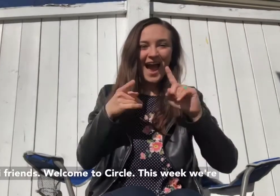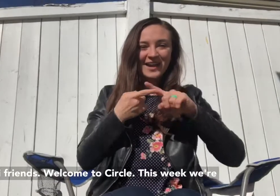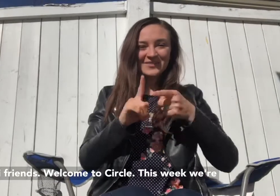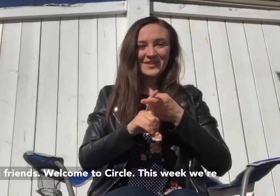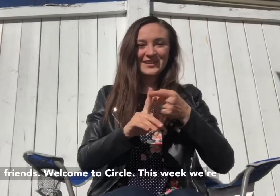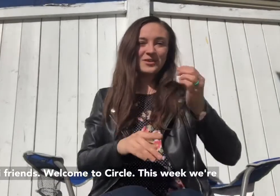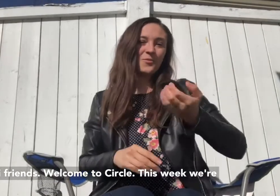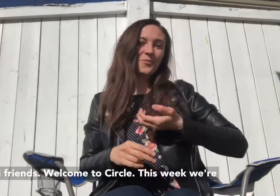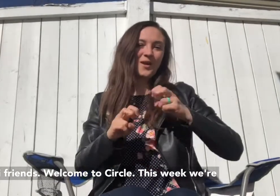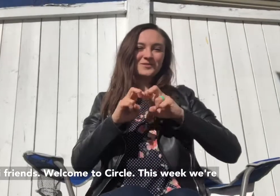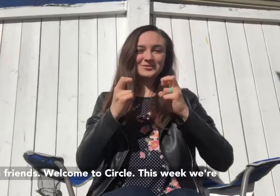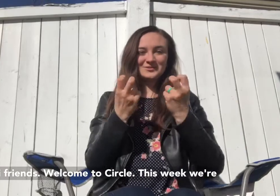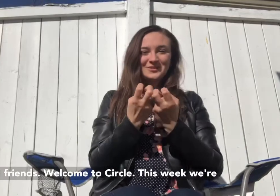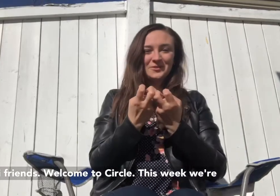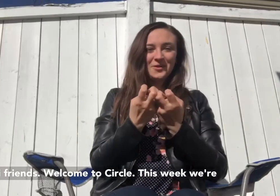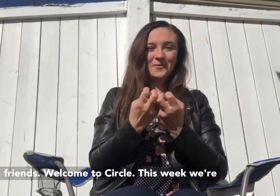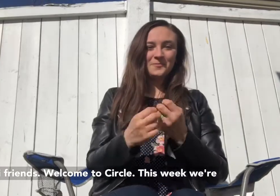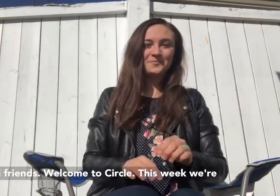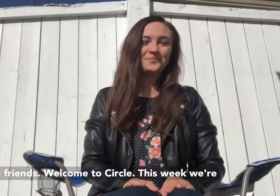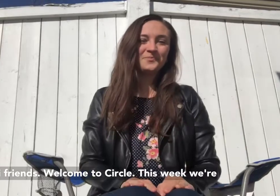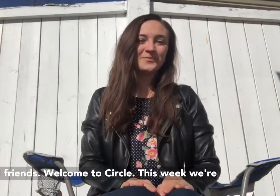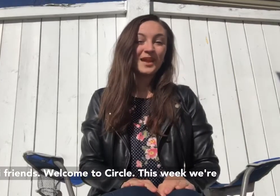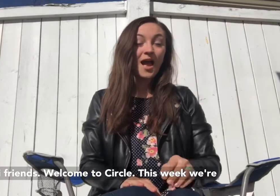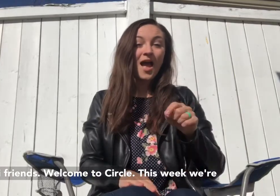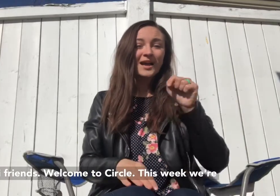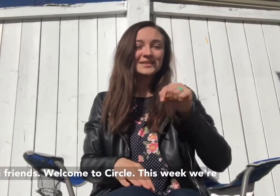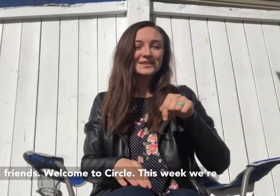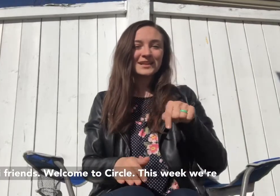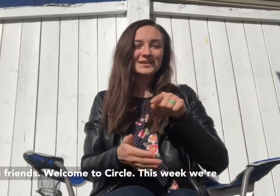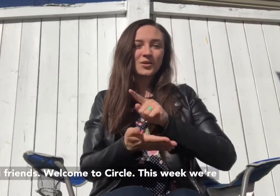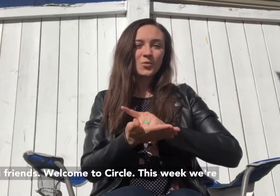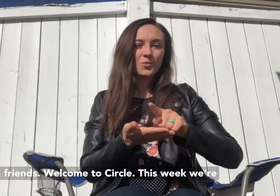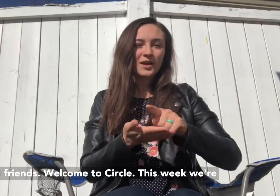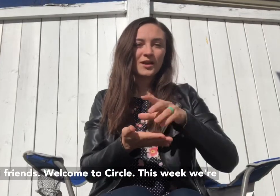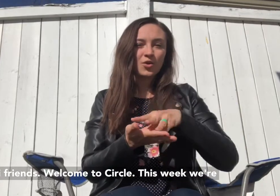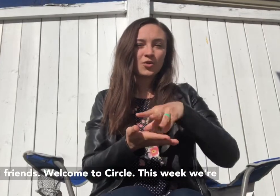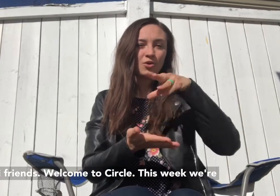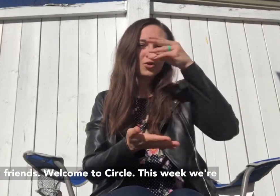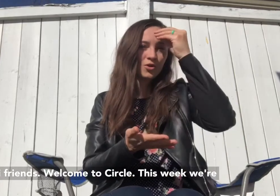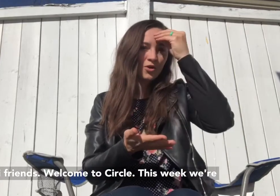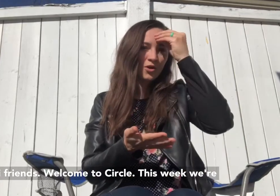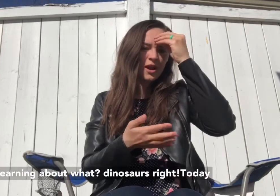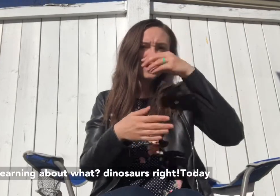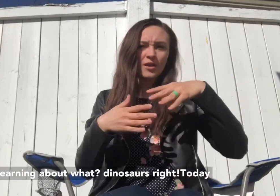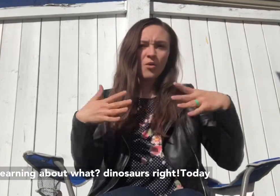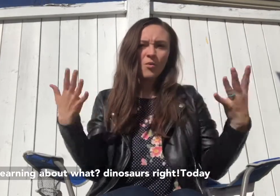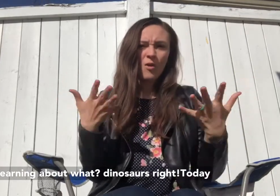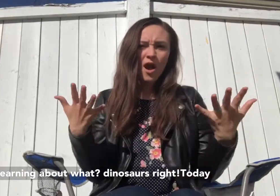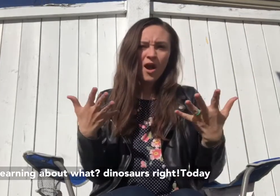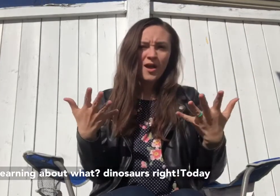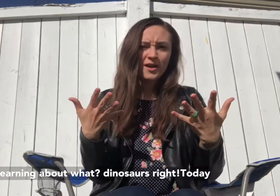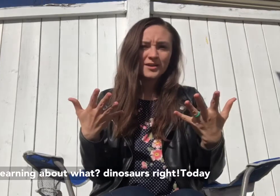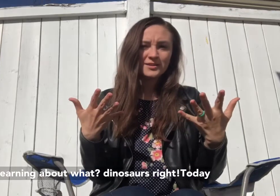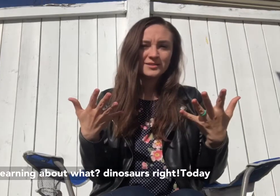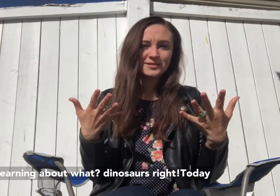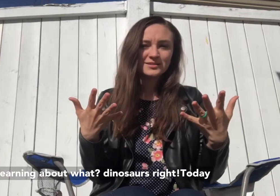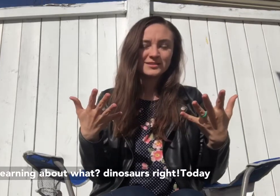Hi friends, welcome to Circle. This week, we're learning about what?